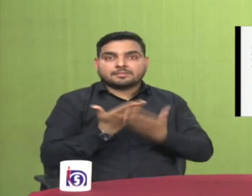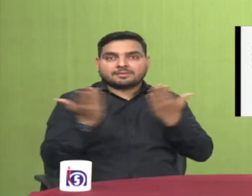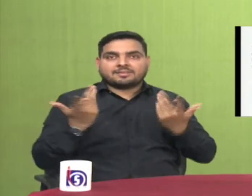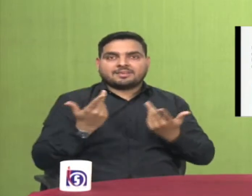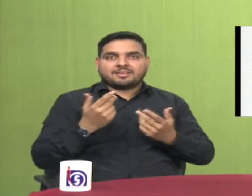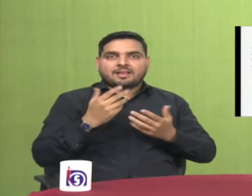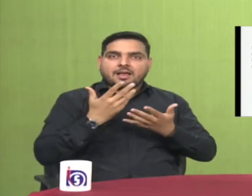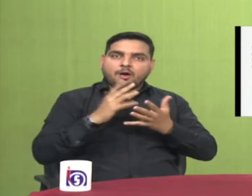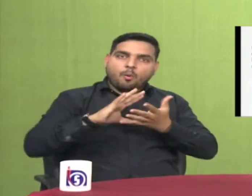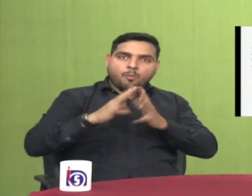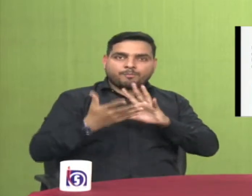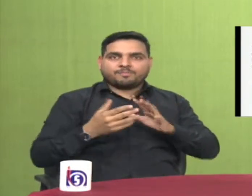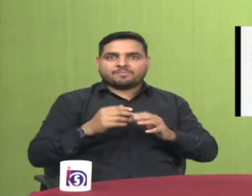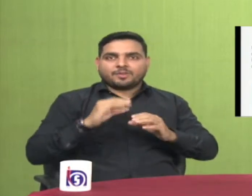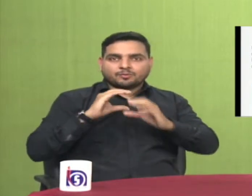communicable diseases.